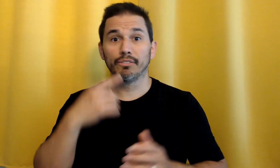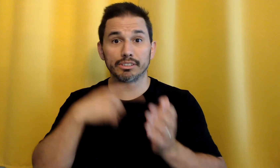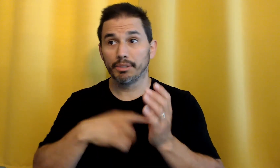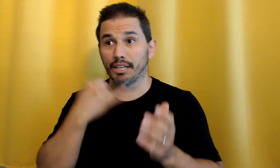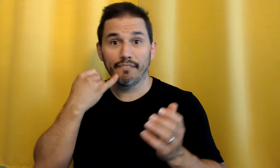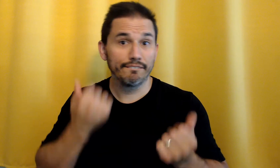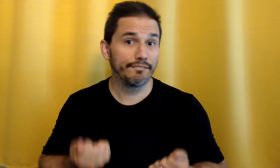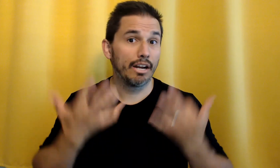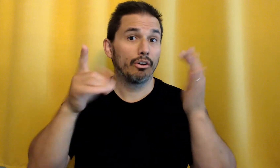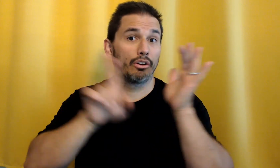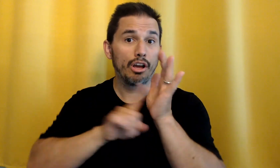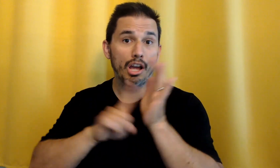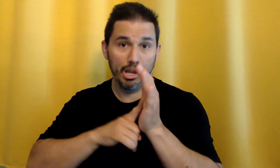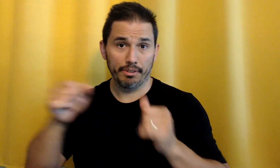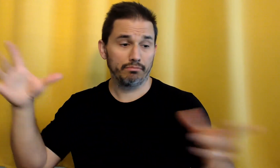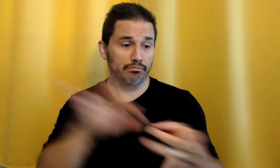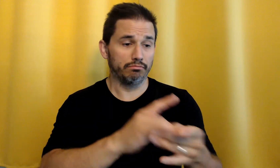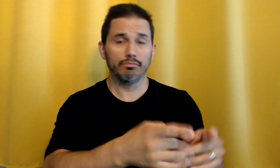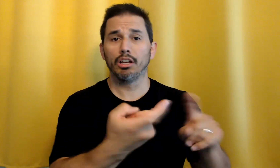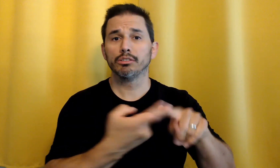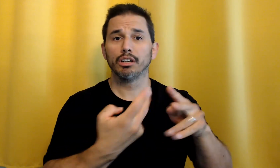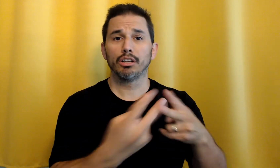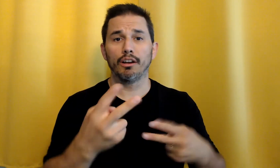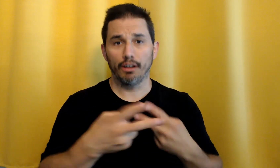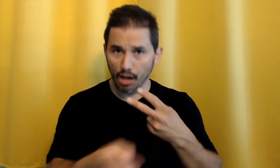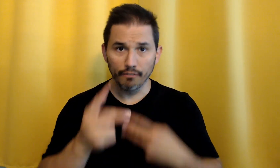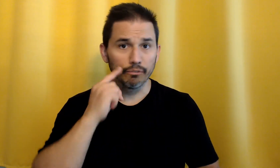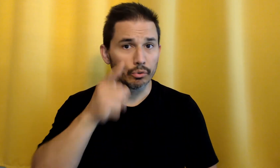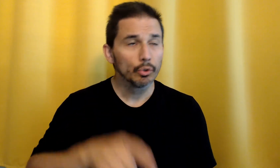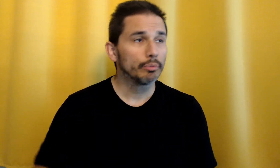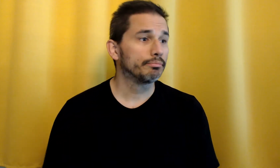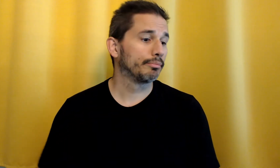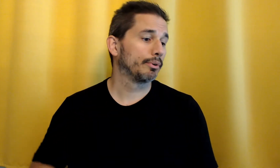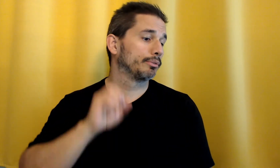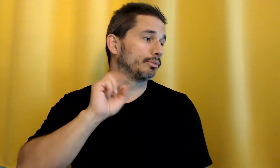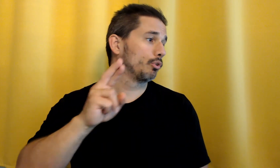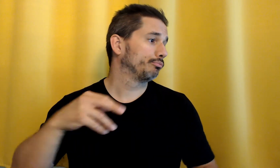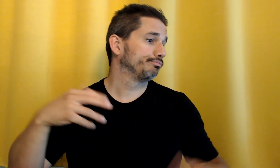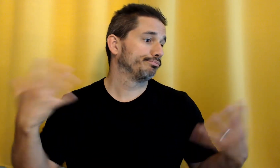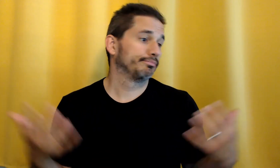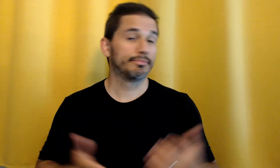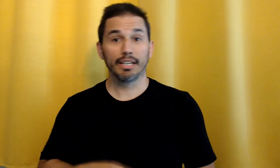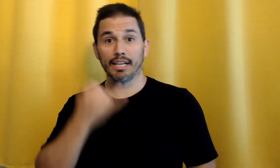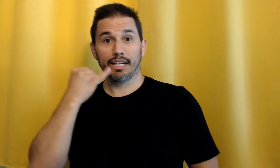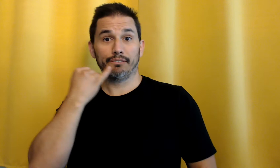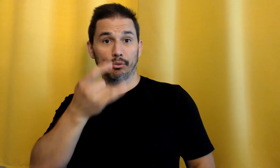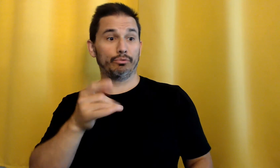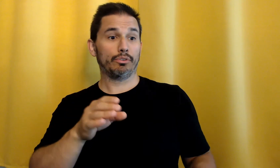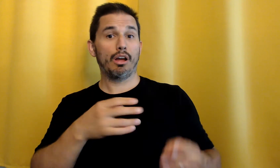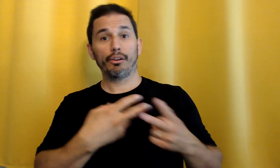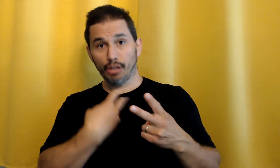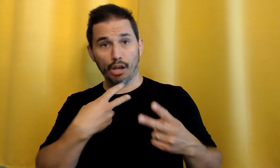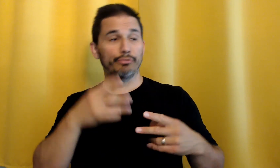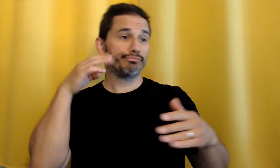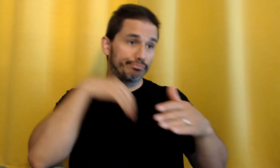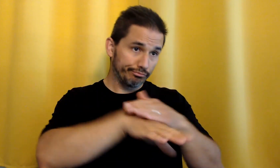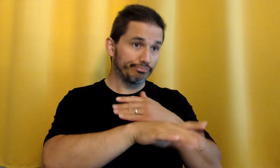What else? Another example is if you have it connected to a fire alarm, then the door could automatically unlock for you whenever it senses